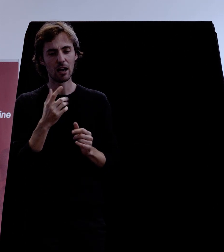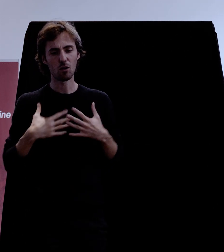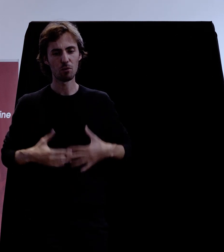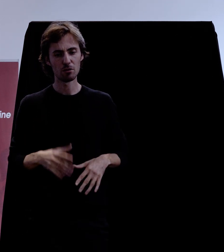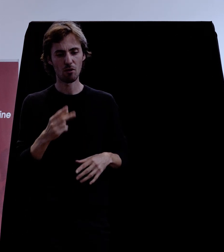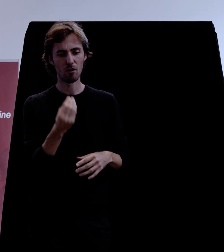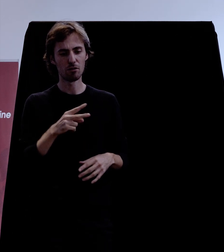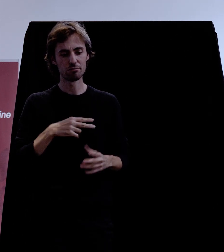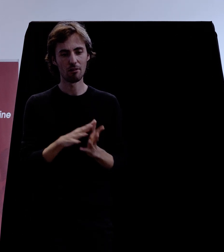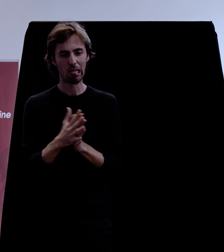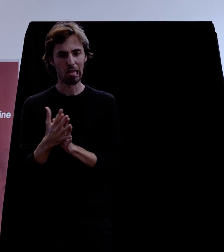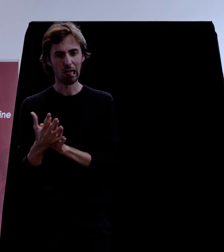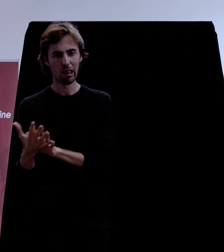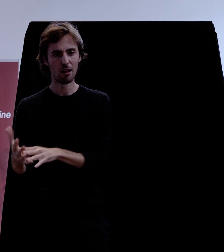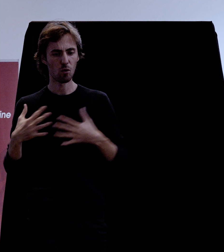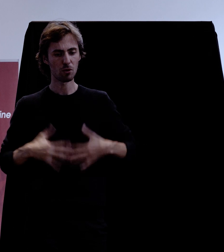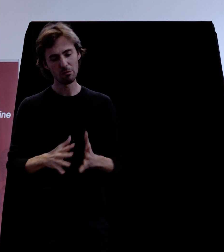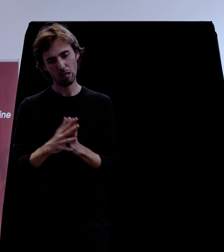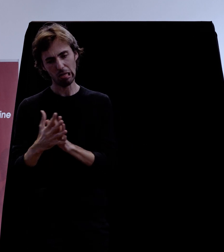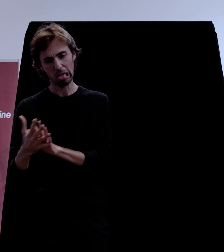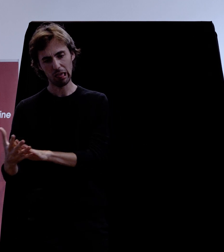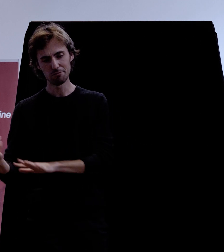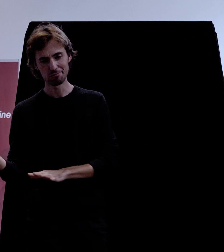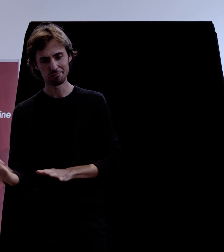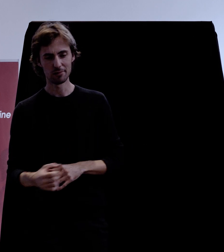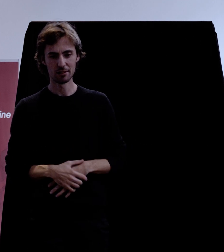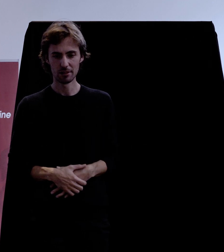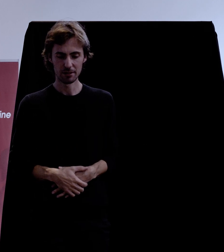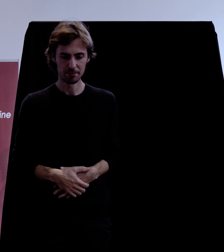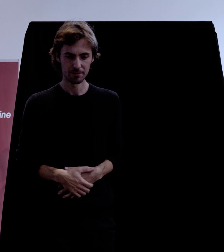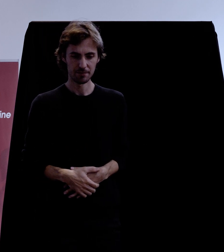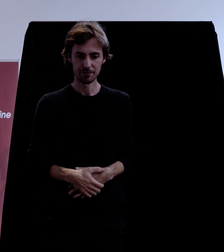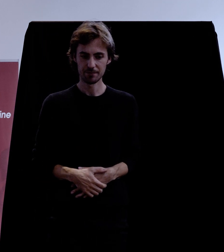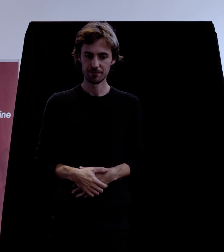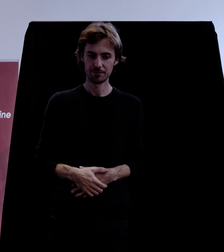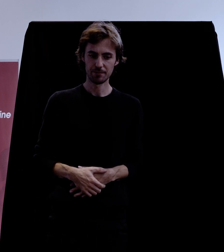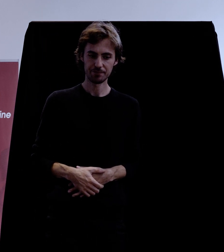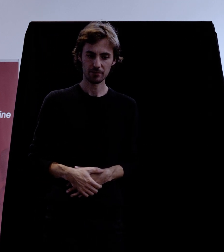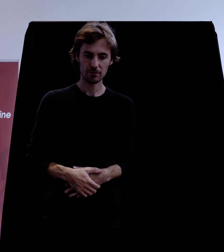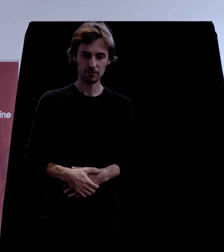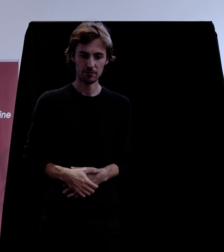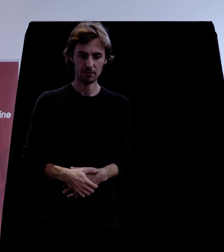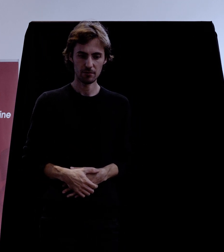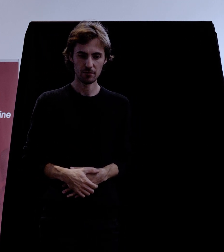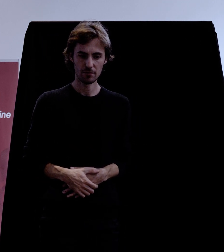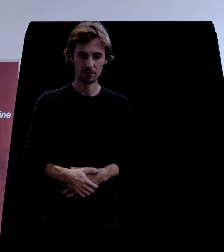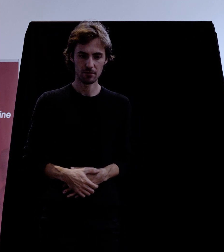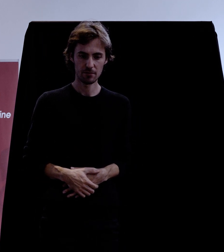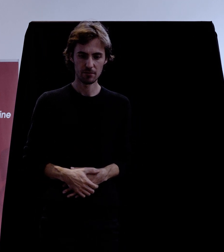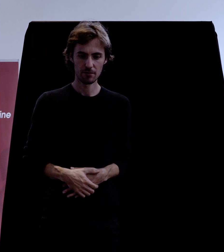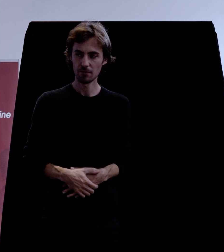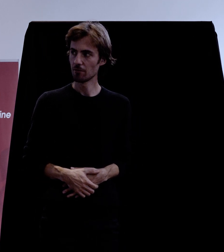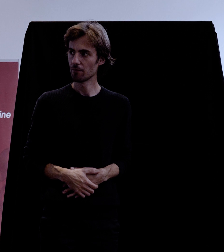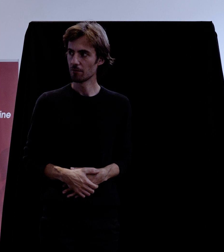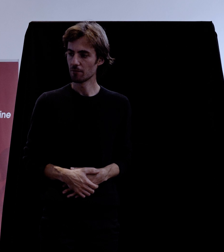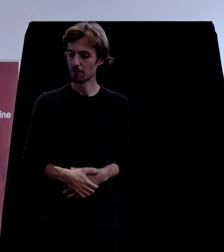doing, but it was bad. But it's been this way for like about 3 months. And so thinking